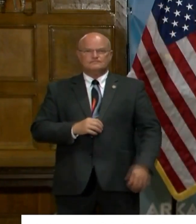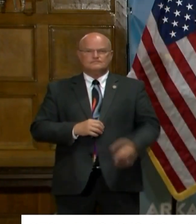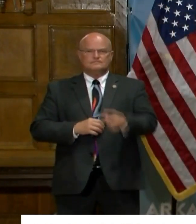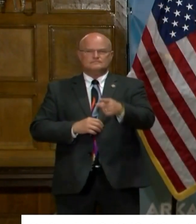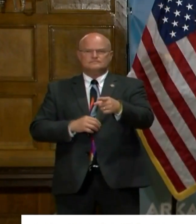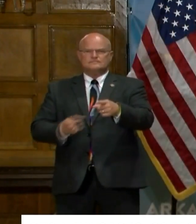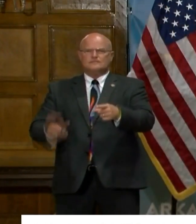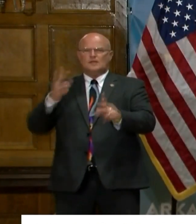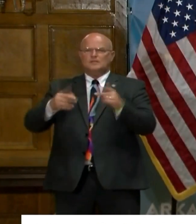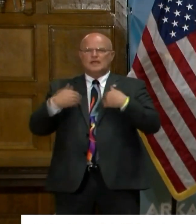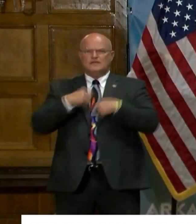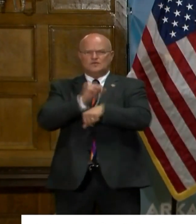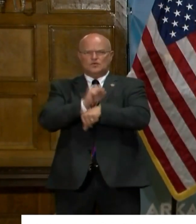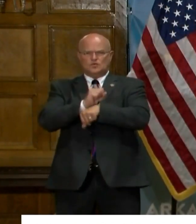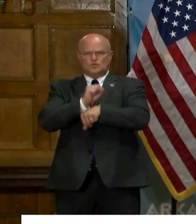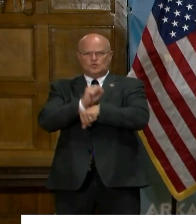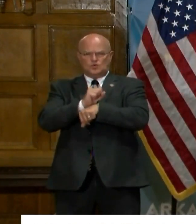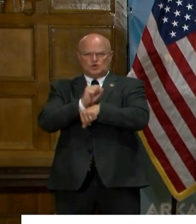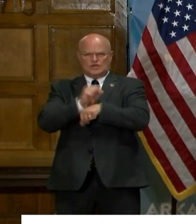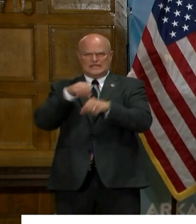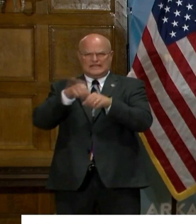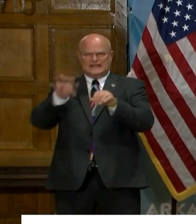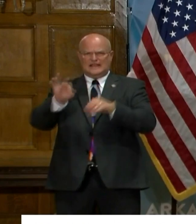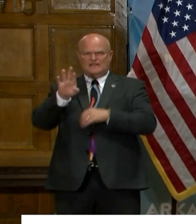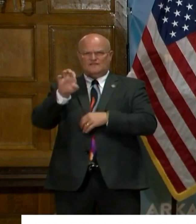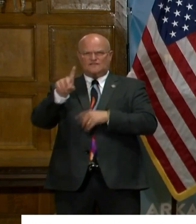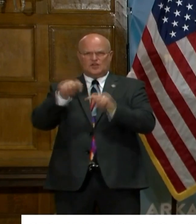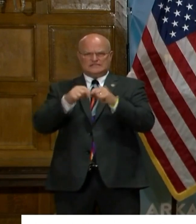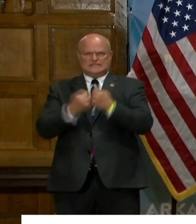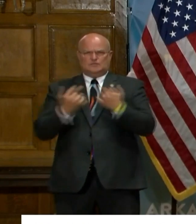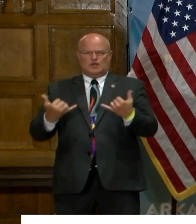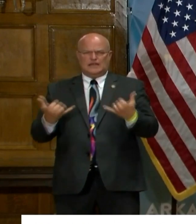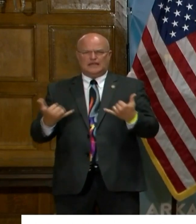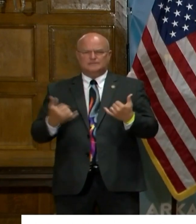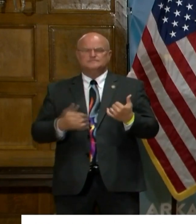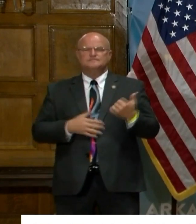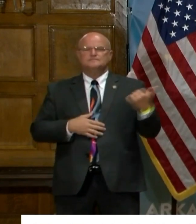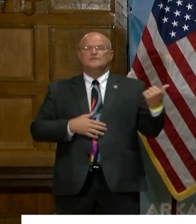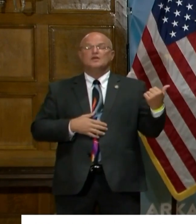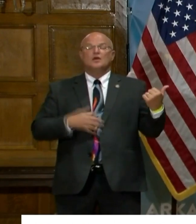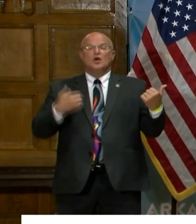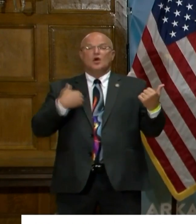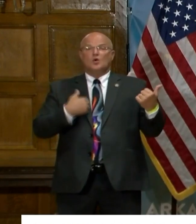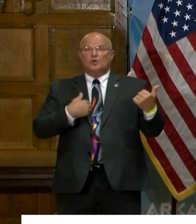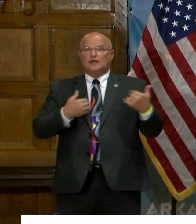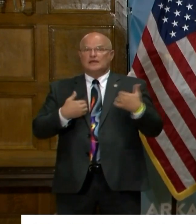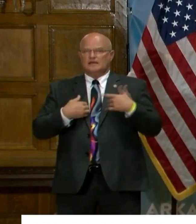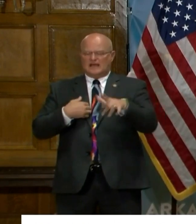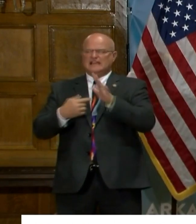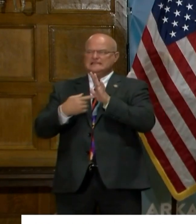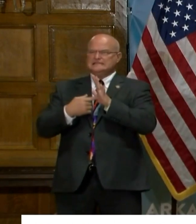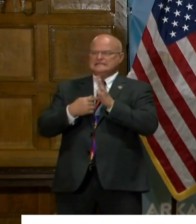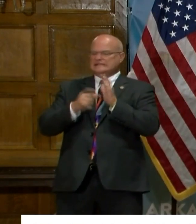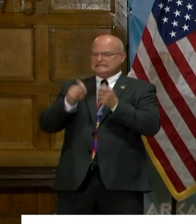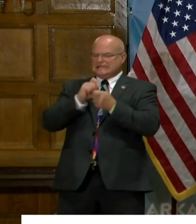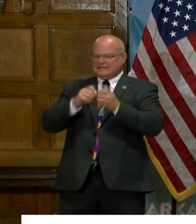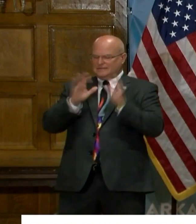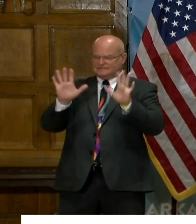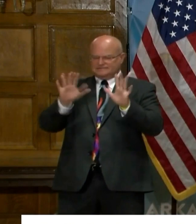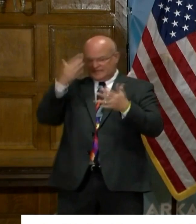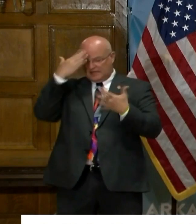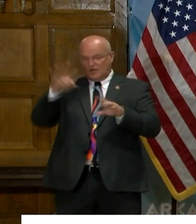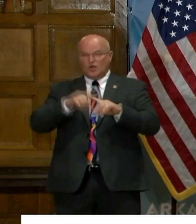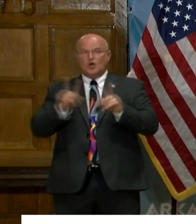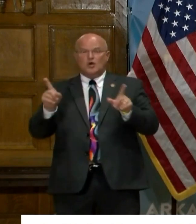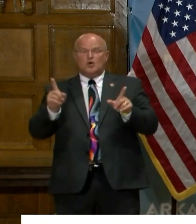Mike, how many people do you have working in that fraud team right now? We've staffed, I'll have to get you an exact number. I couldn't tell you off the